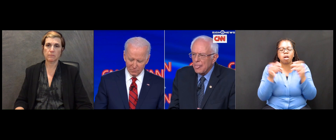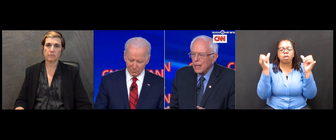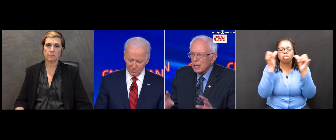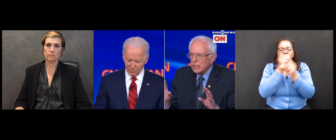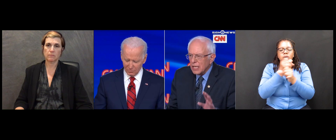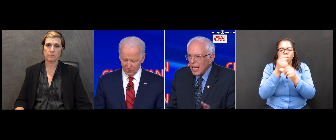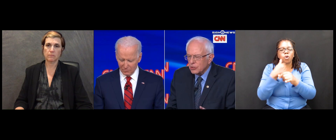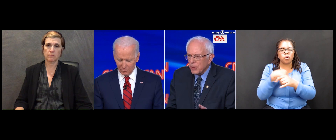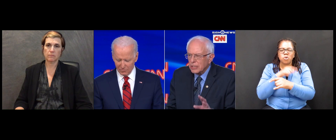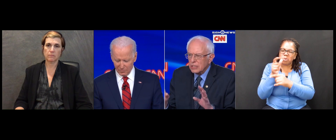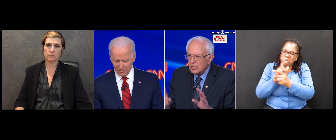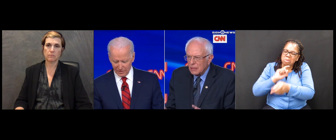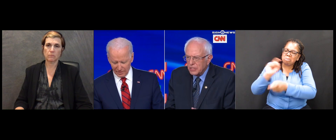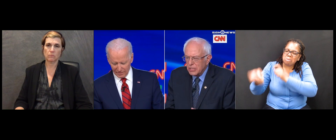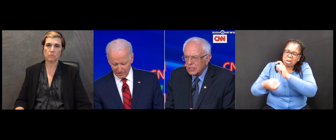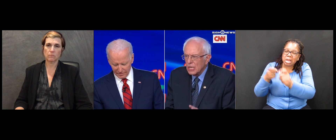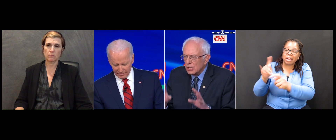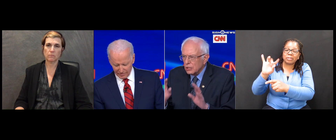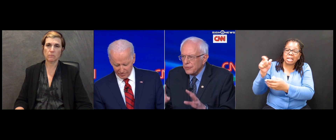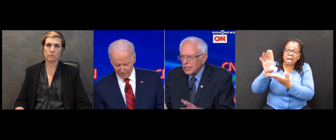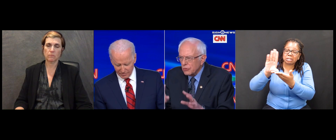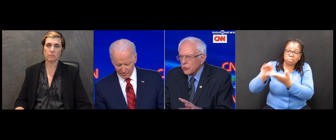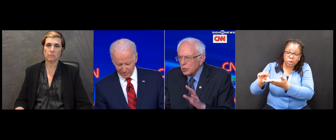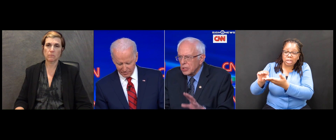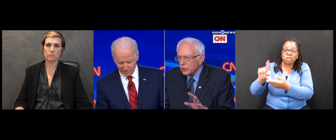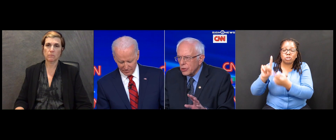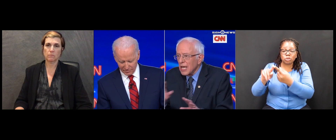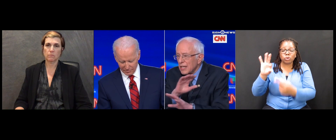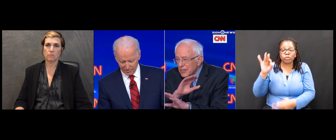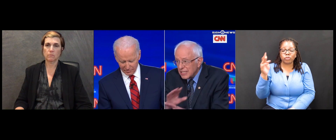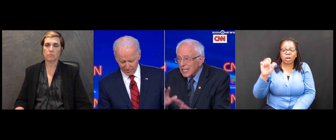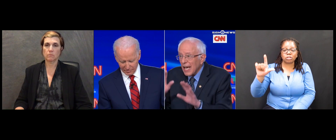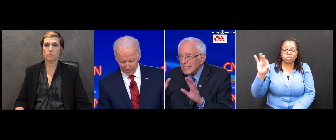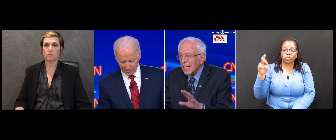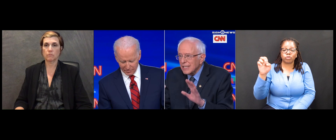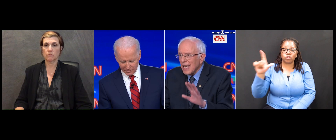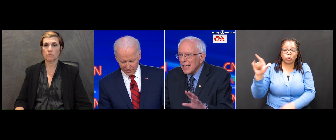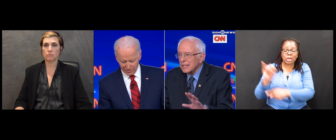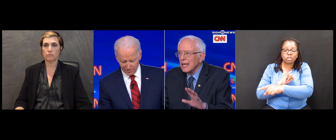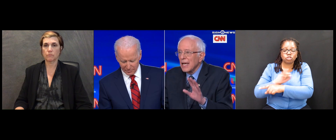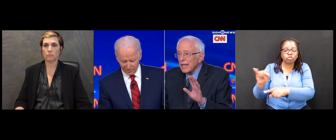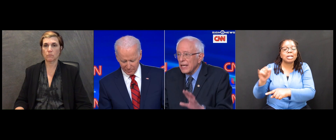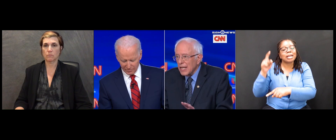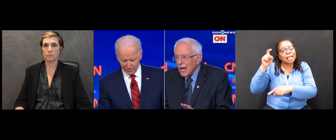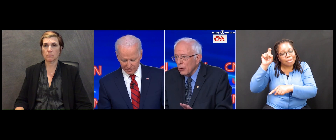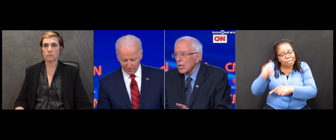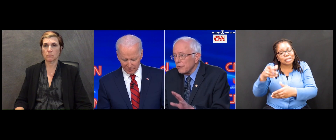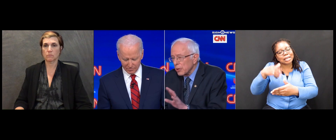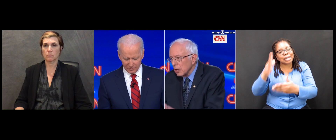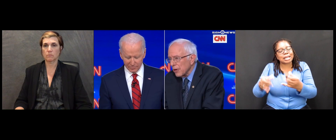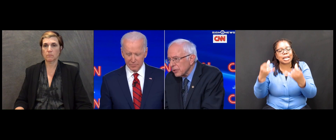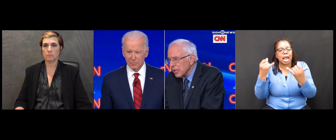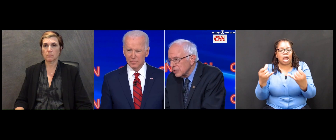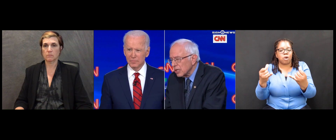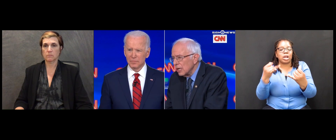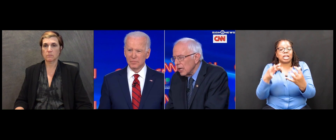year in tax breaks and subsidies to the fossil fuel industry. This has got to end and end now if we love our kids and